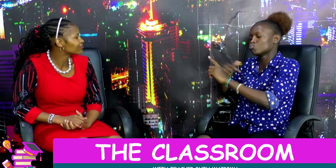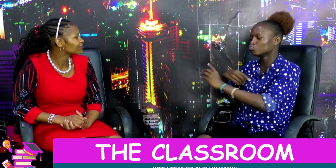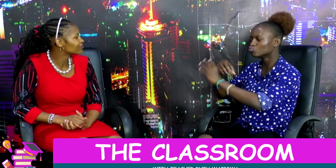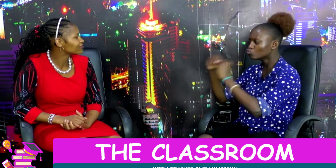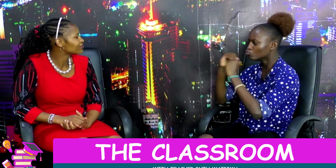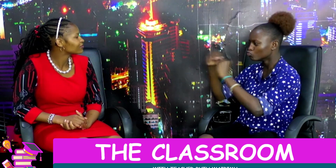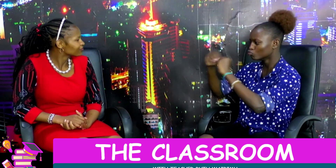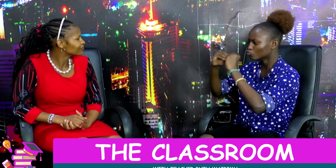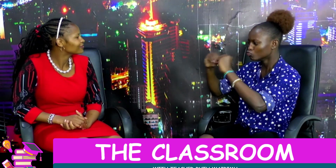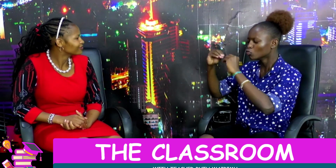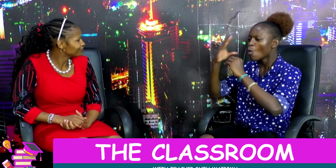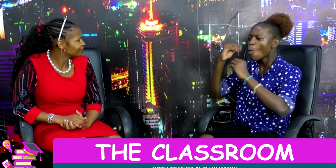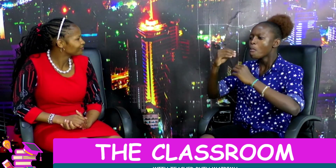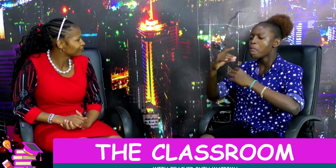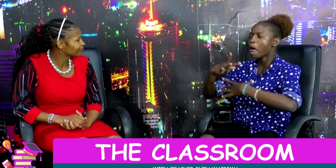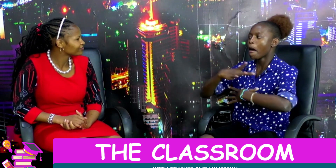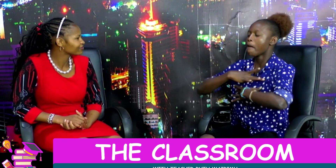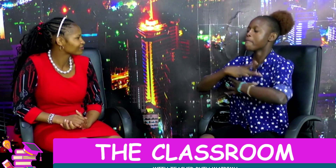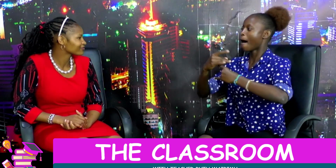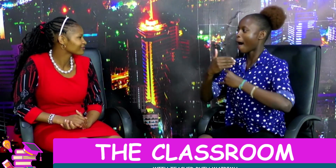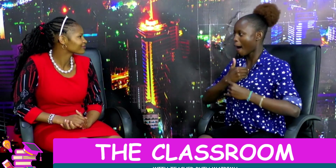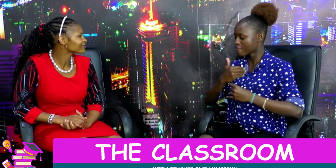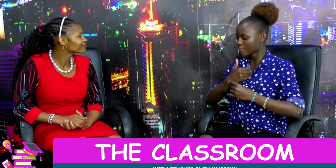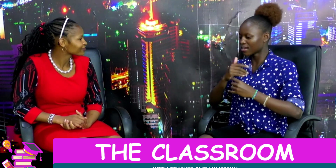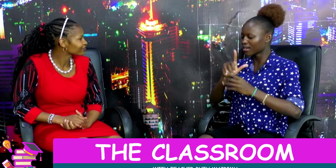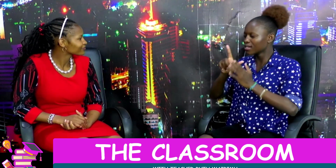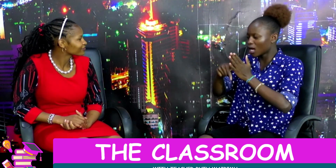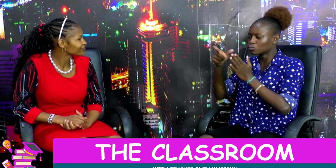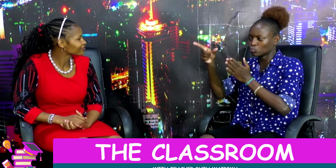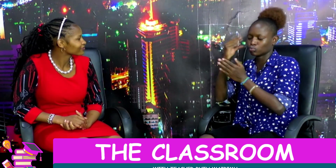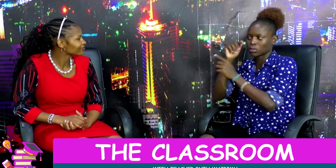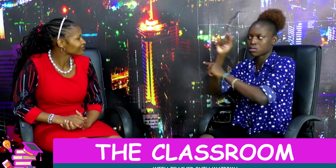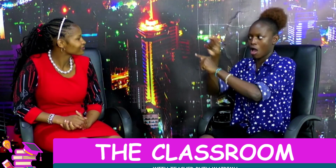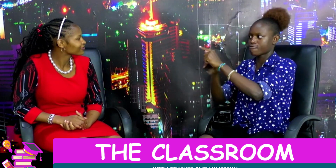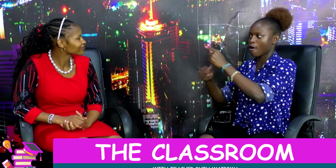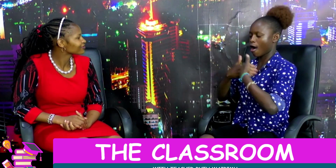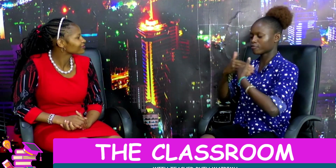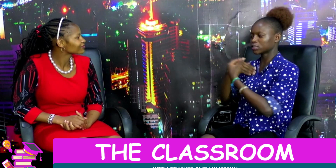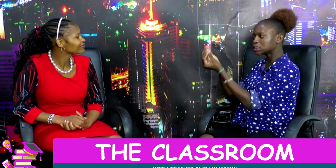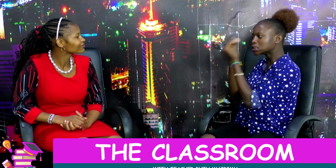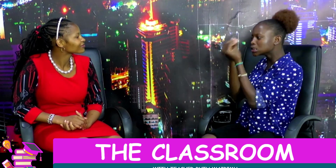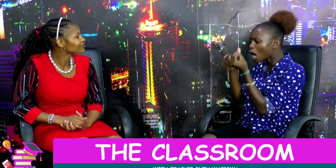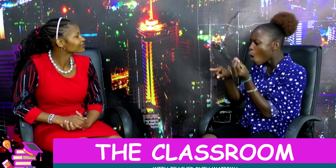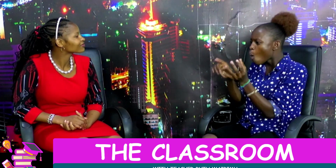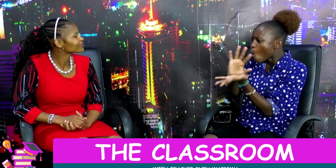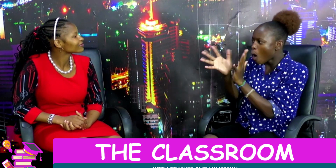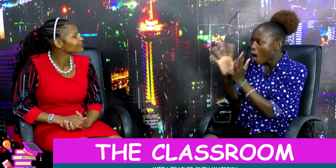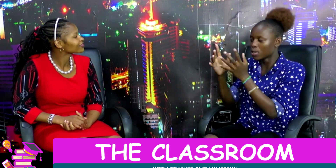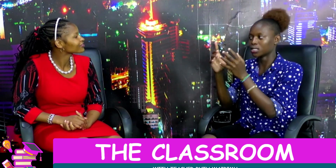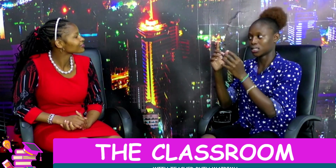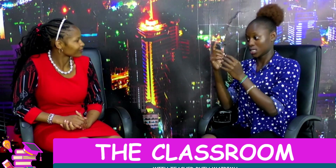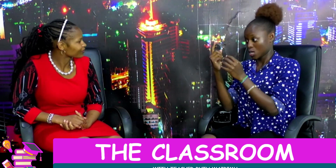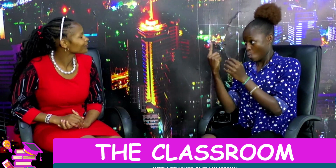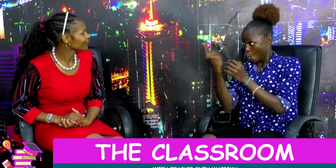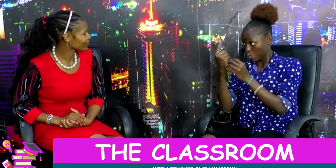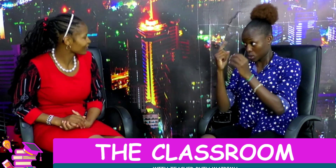deaf students were different from those of the hearing students. So I had to rely on